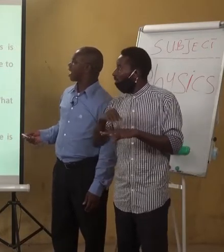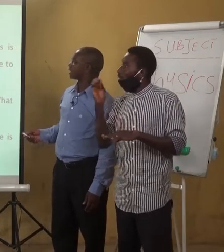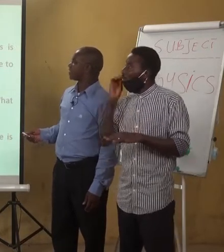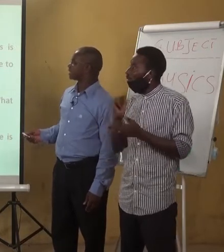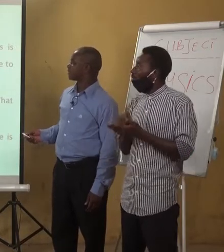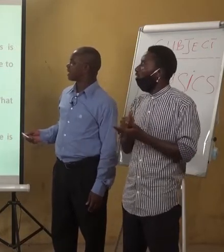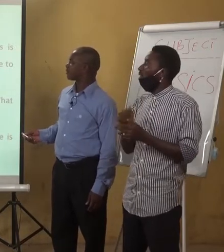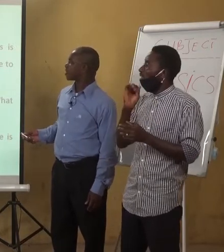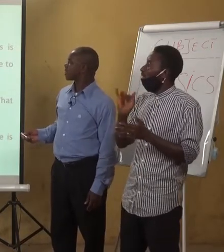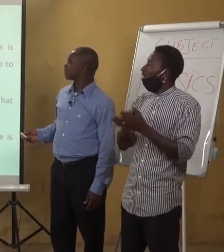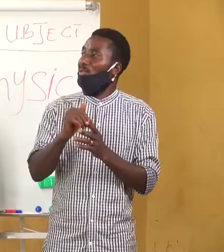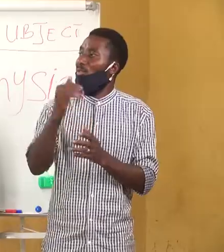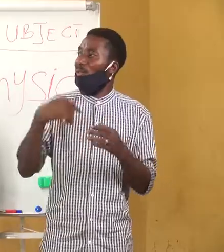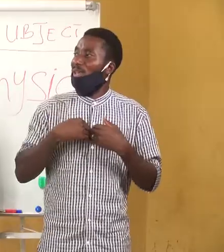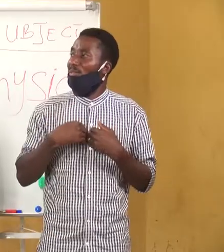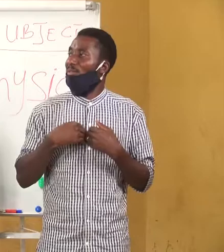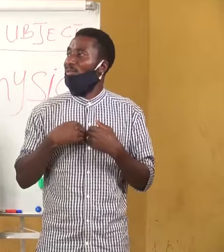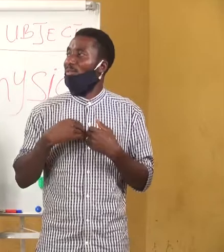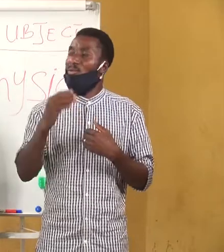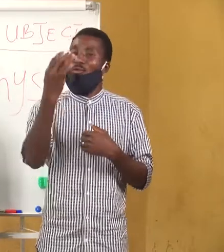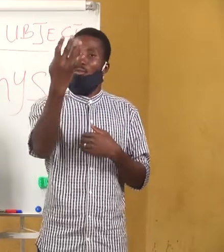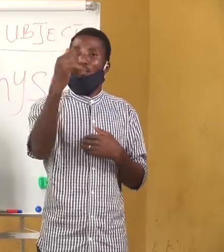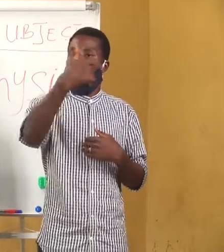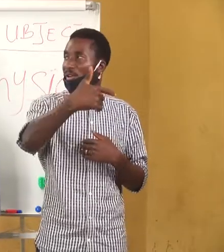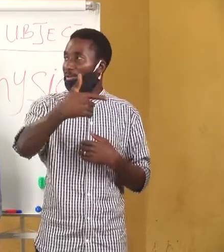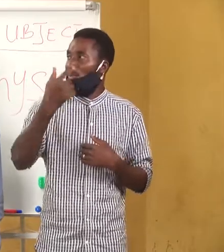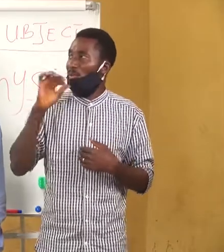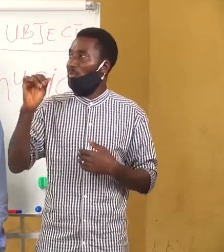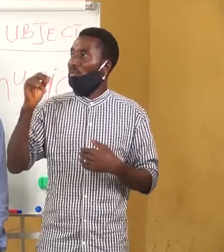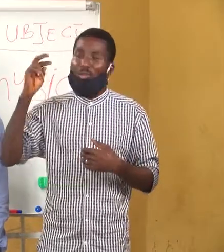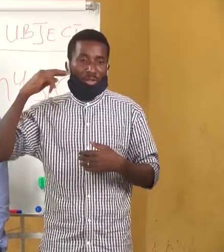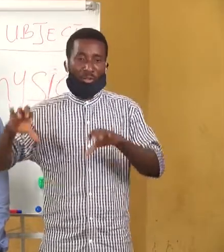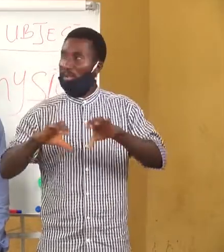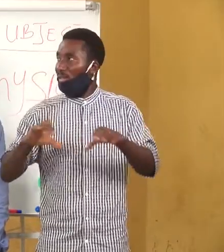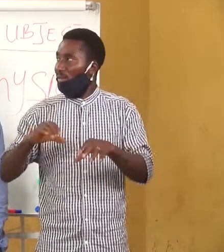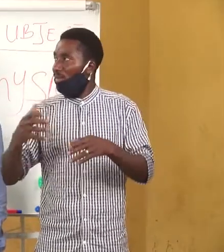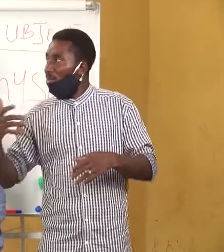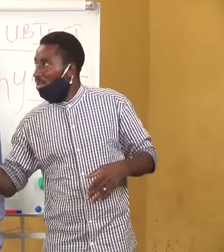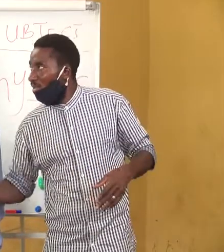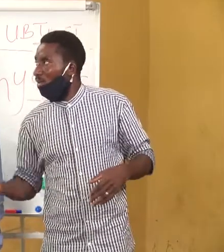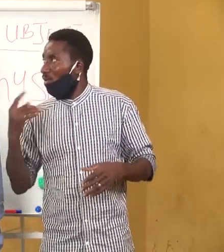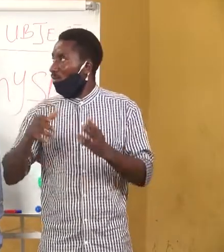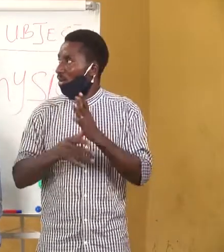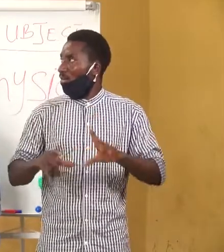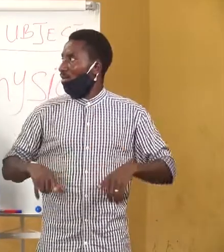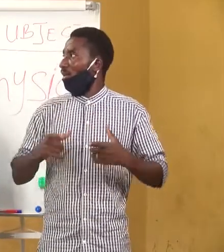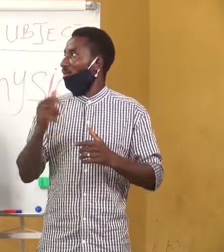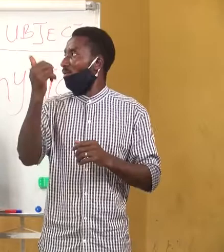of radioactive material of half-life 10 days is spilled on a laboratory